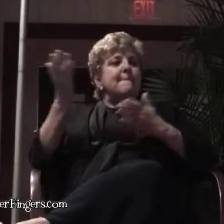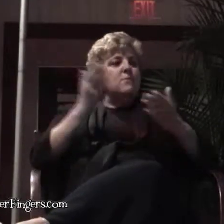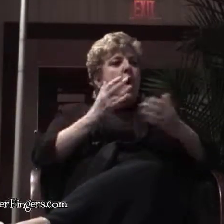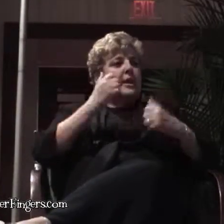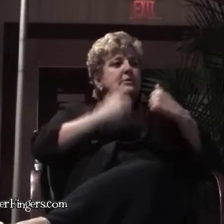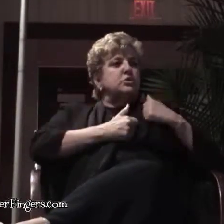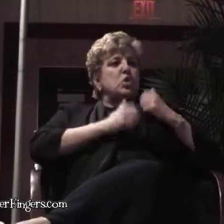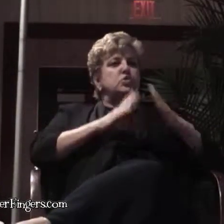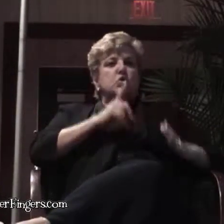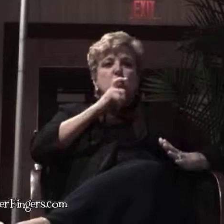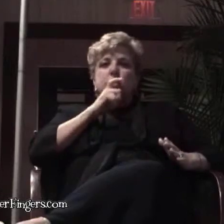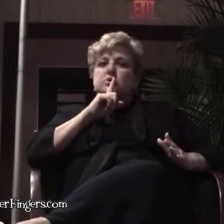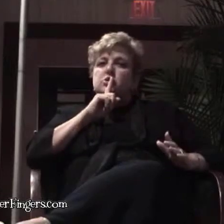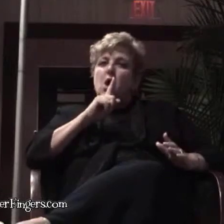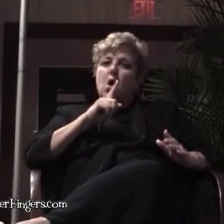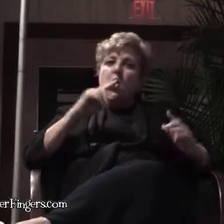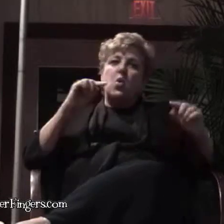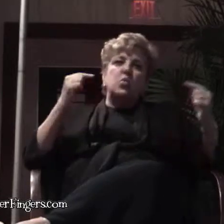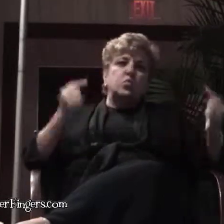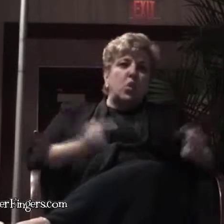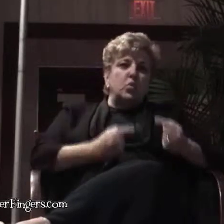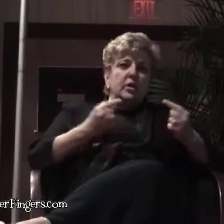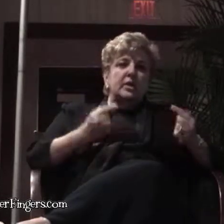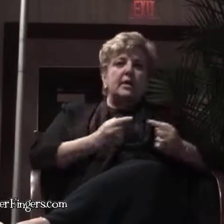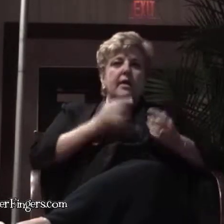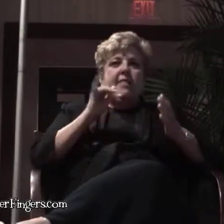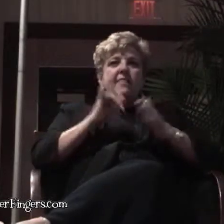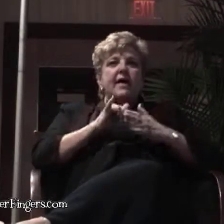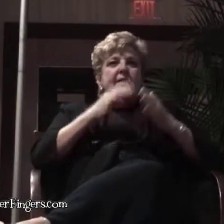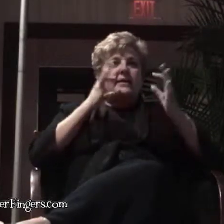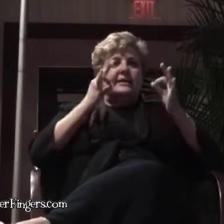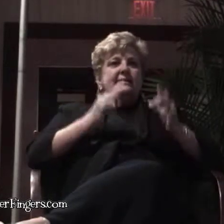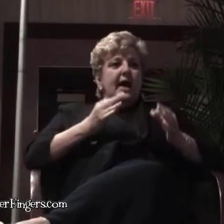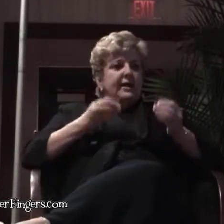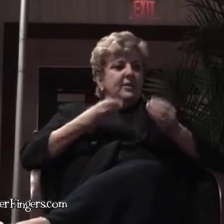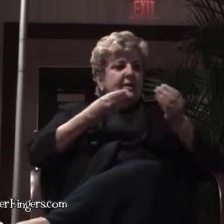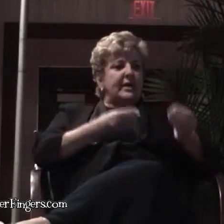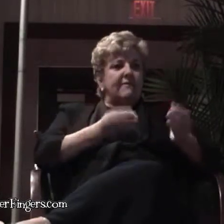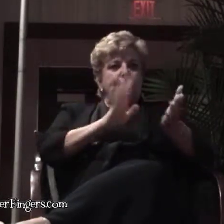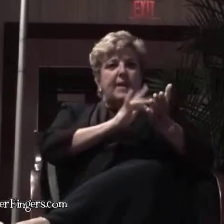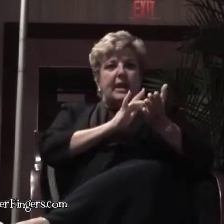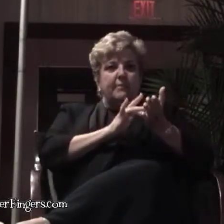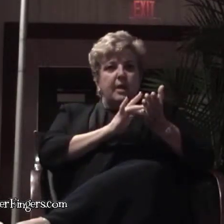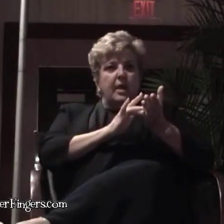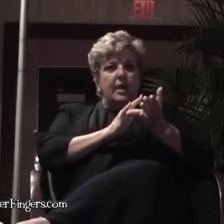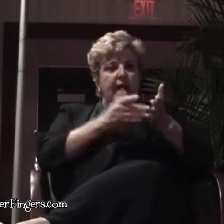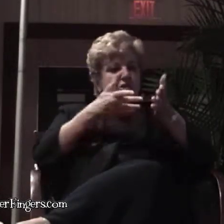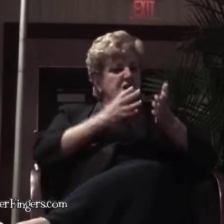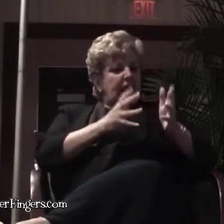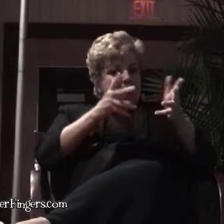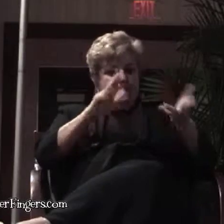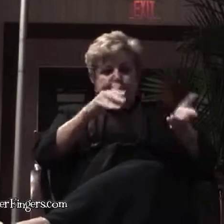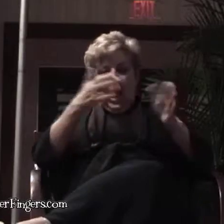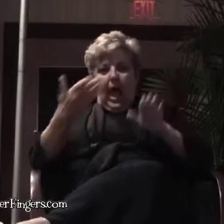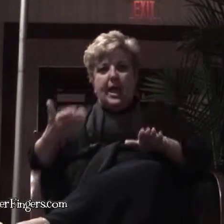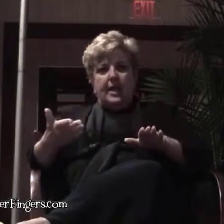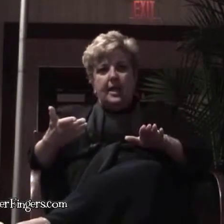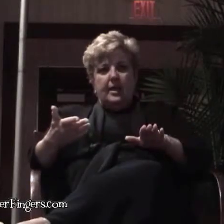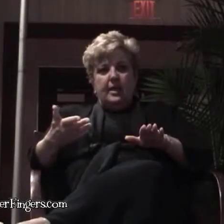gravely wounded that the consensus was to medicate him, set him aside, declare him expectant, and let him die. His little legs were blown